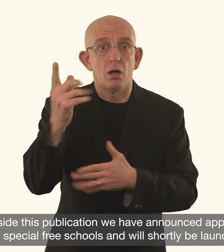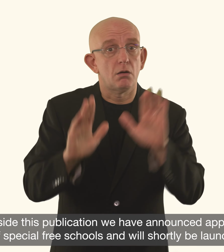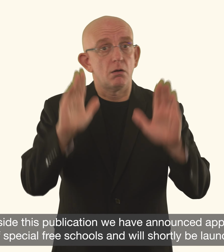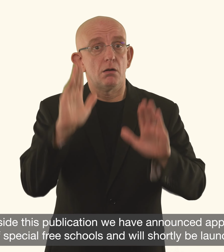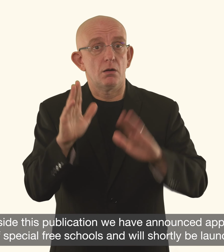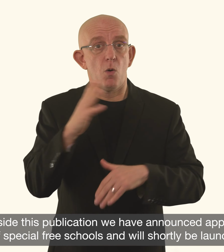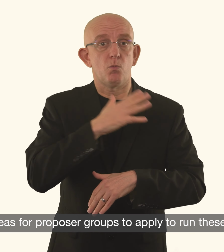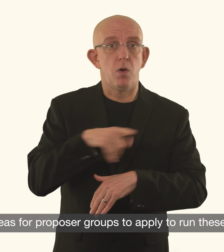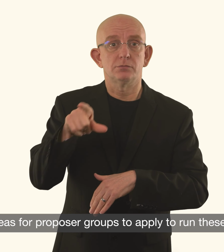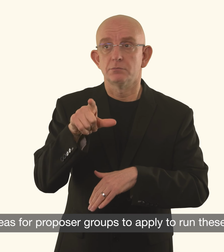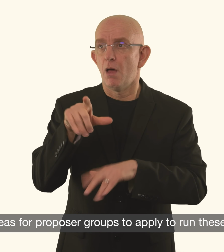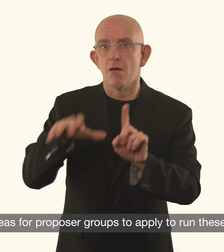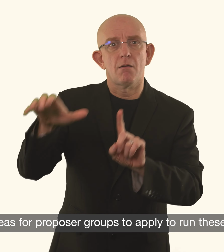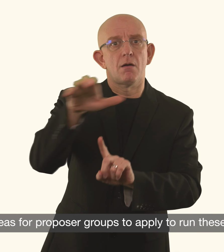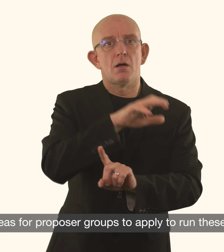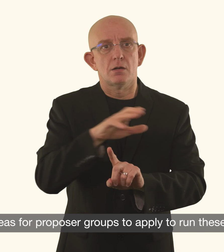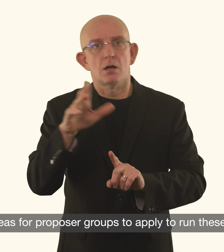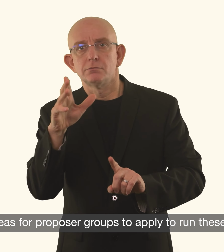for proposal groups to apply to run these schools.